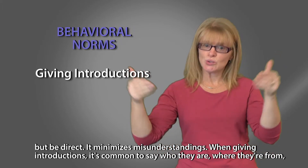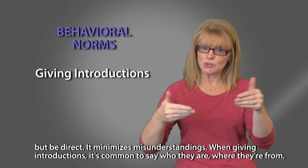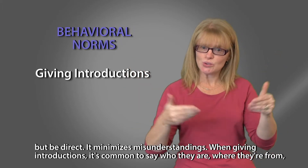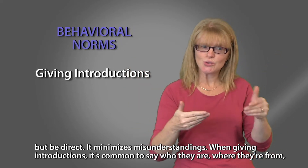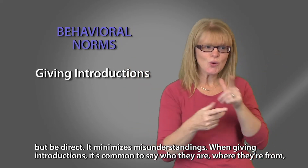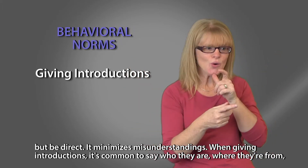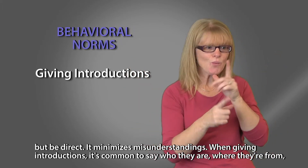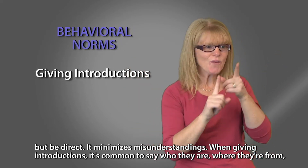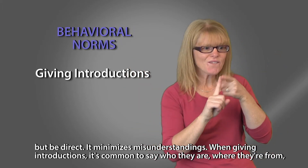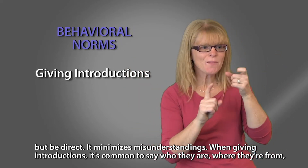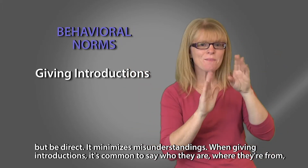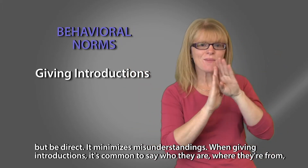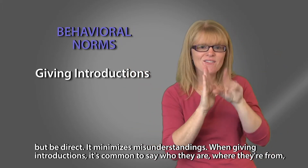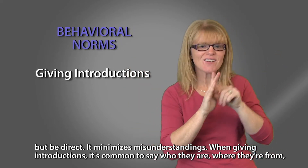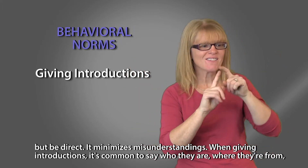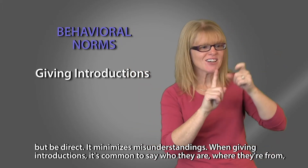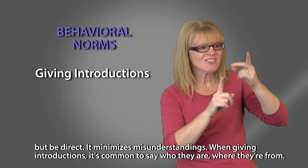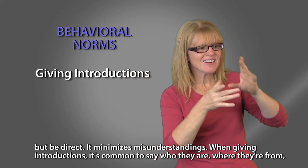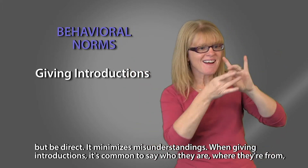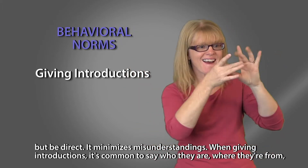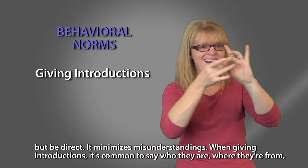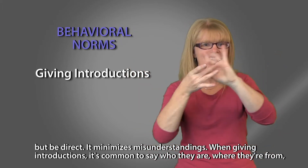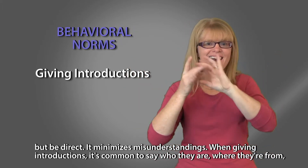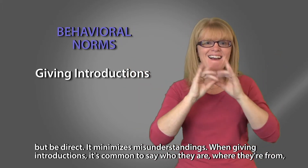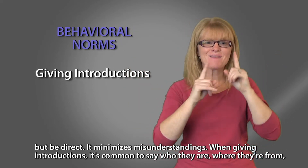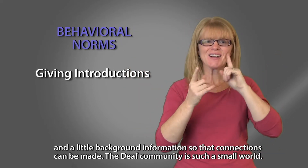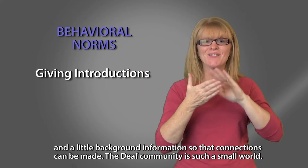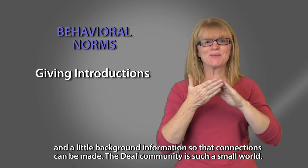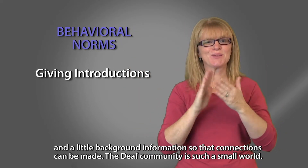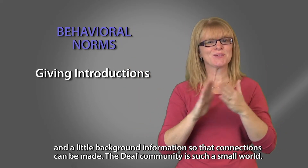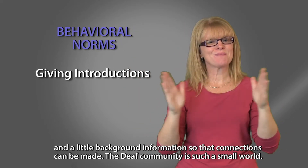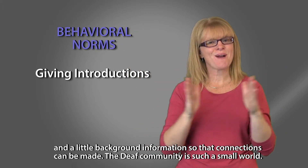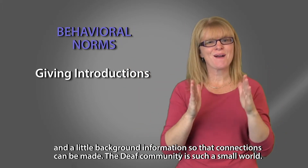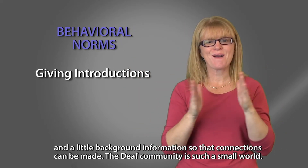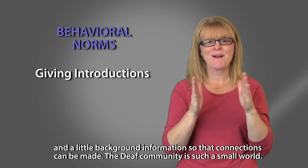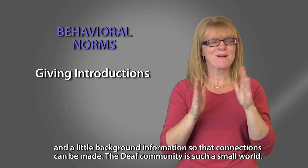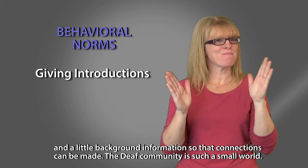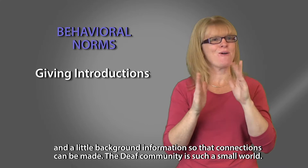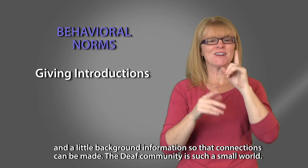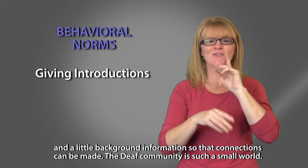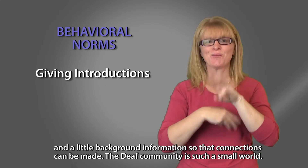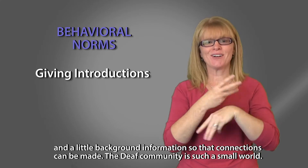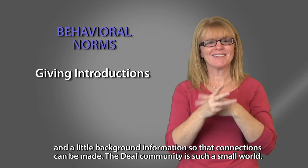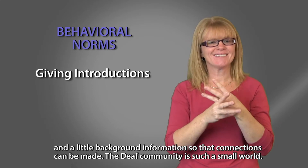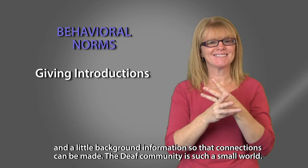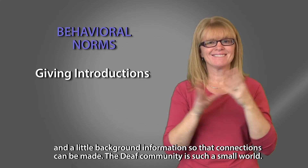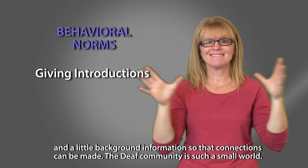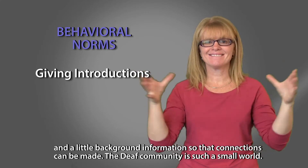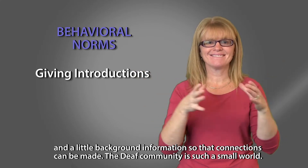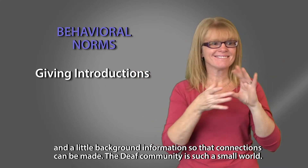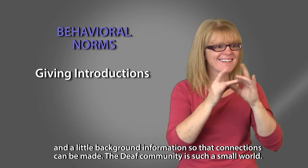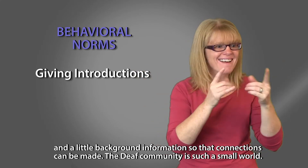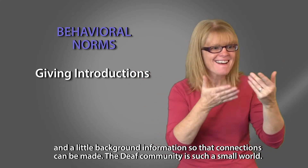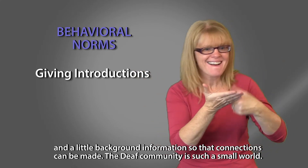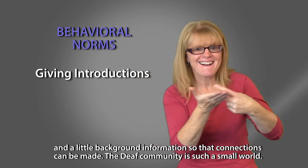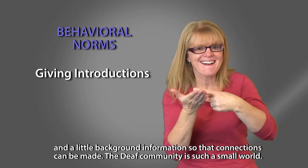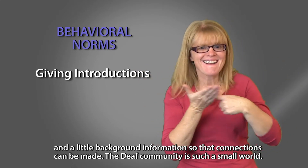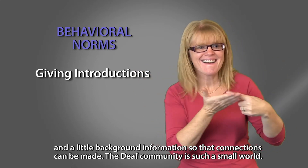When giving introductions, it's common to say who they are, where they're from, and a little bit of background information so that connections can be made. The Deaf